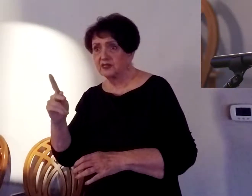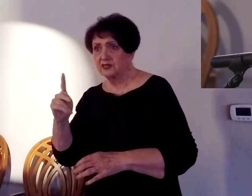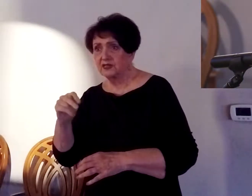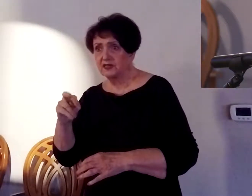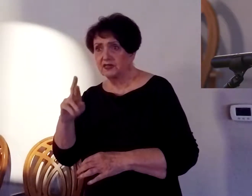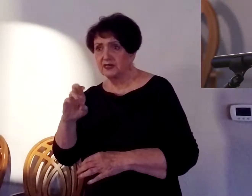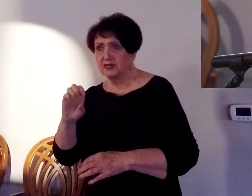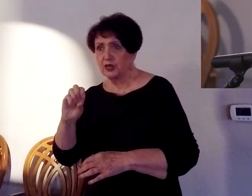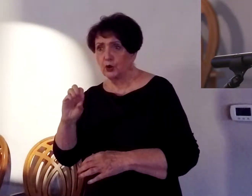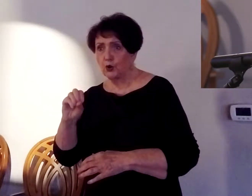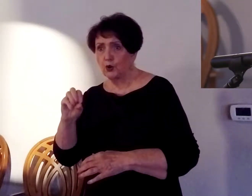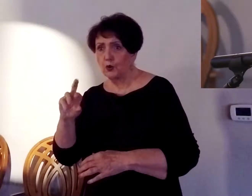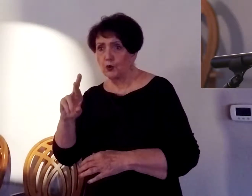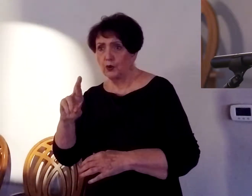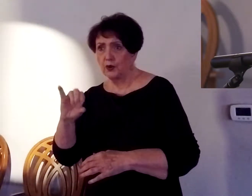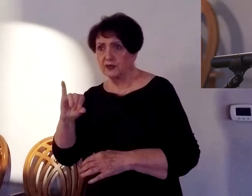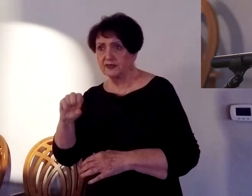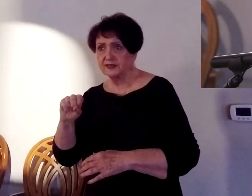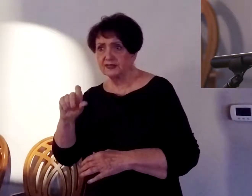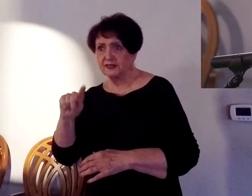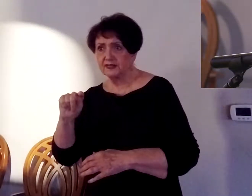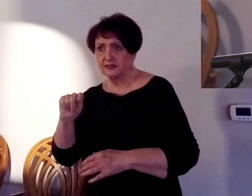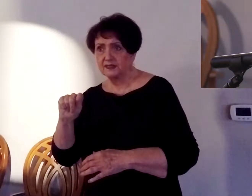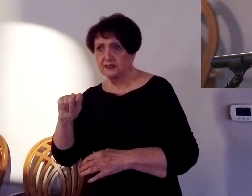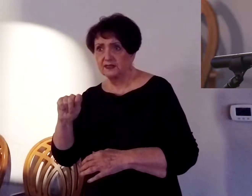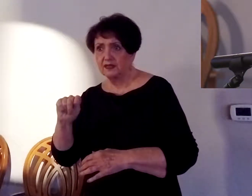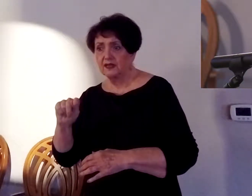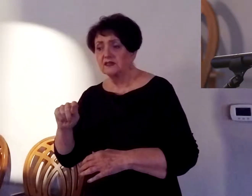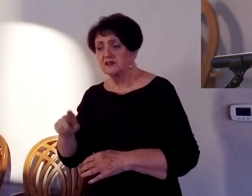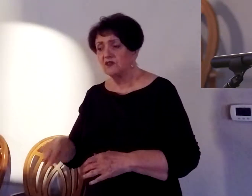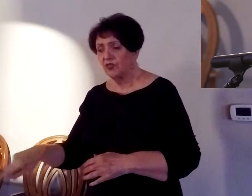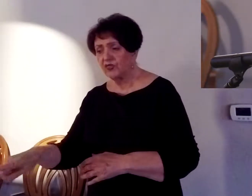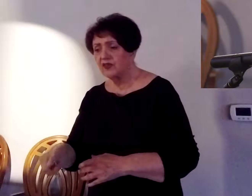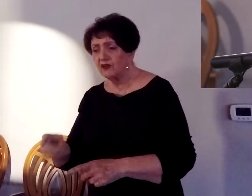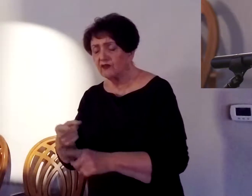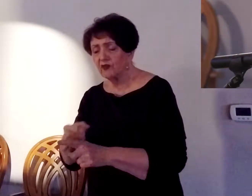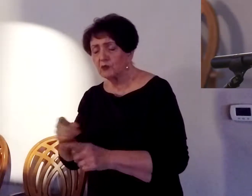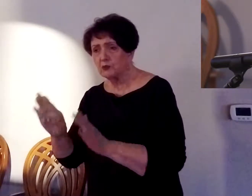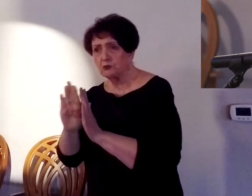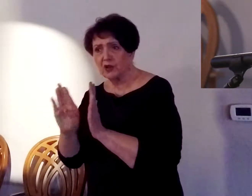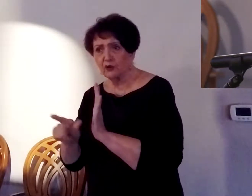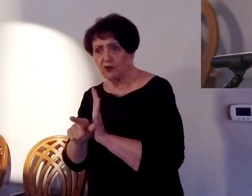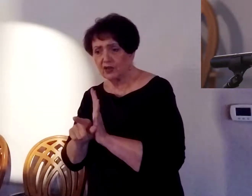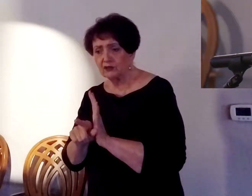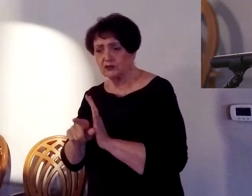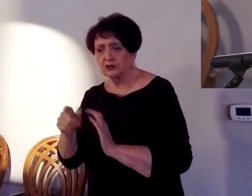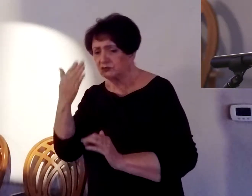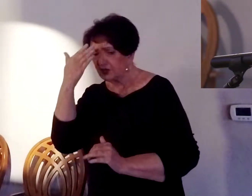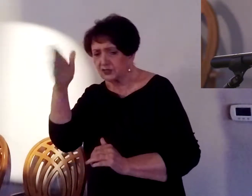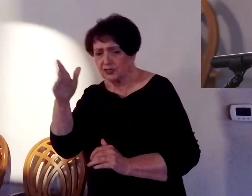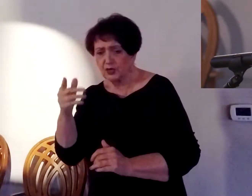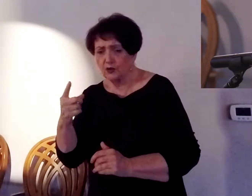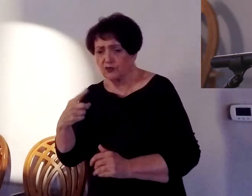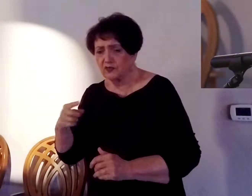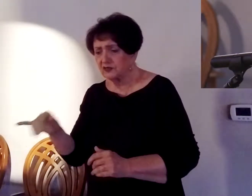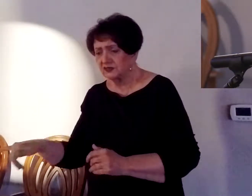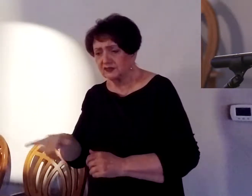men and women who come from a background that doesn't know what we know.